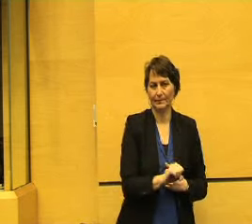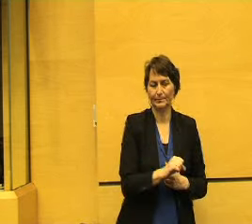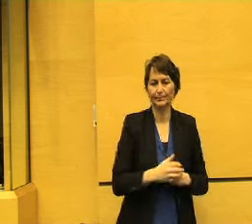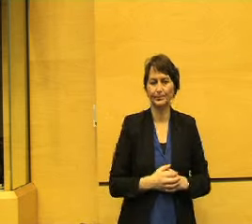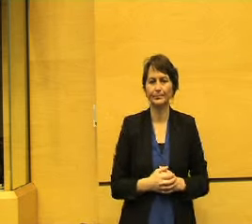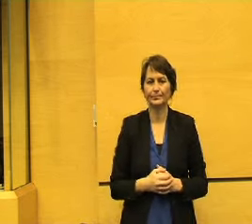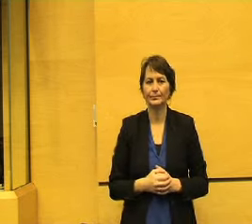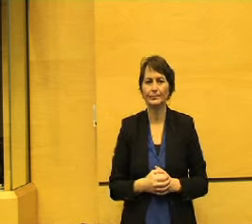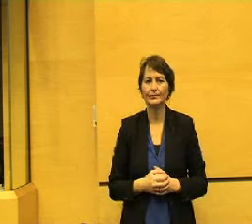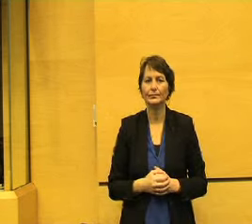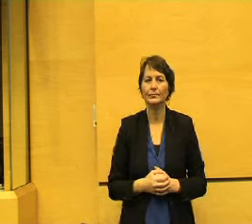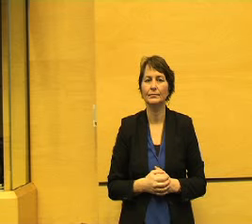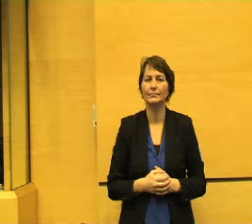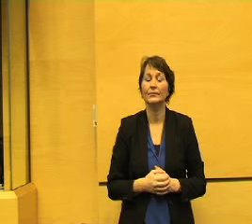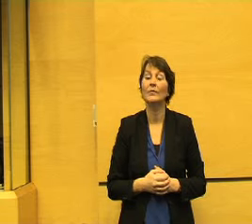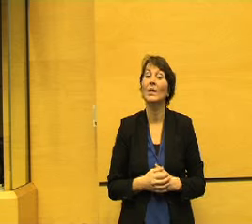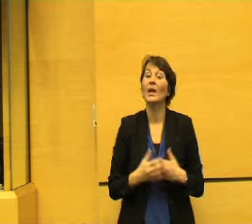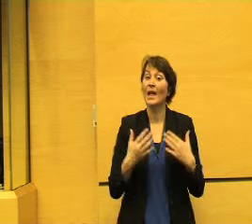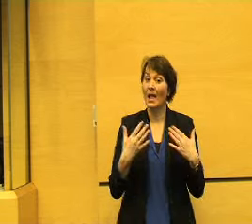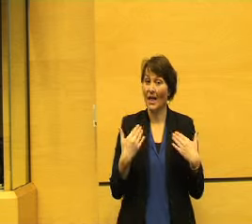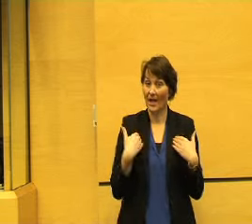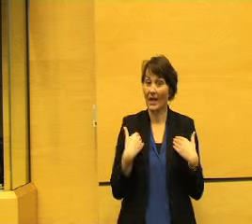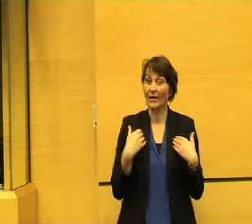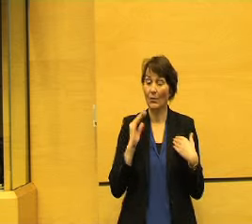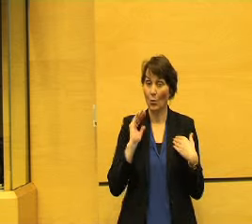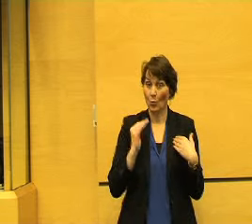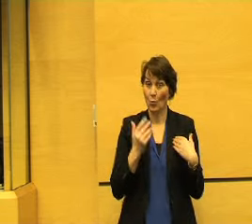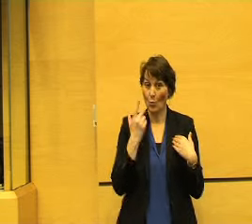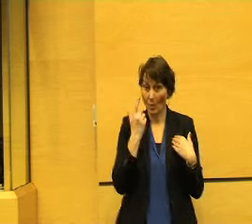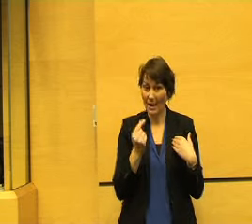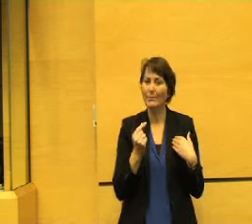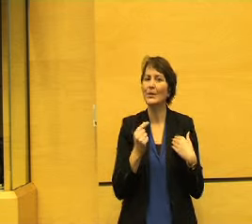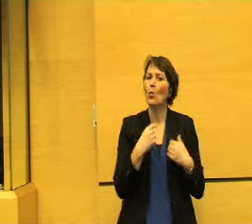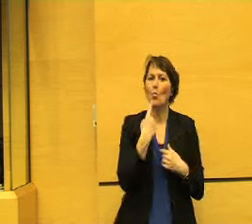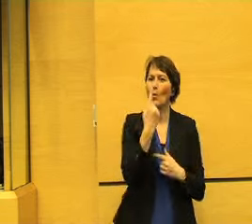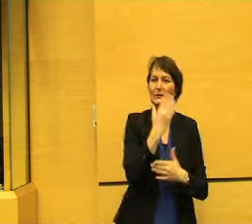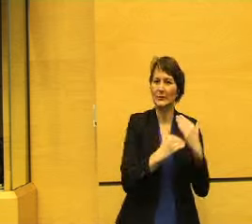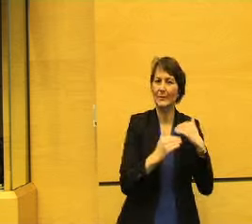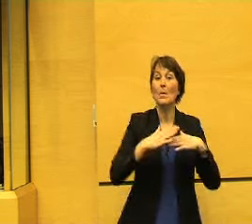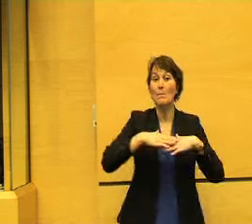with severe disabilities who are also potential